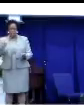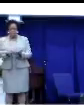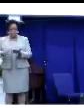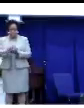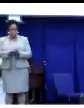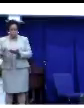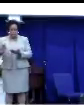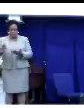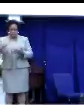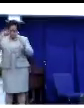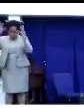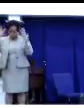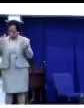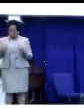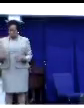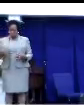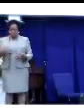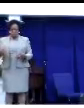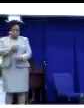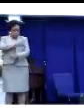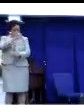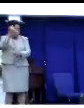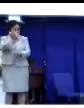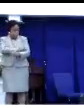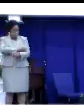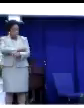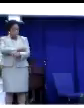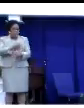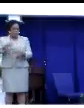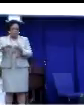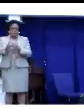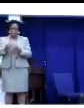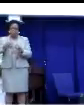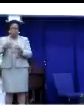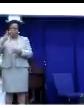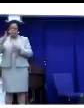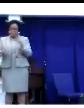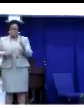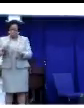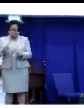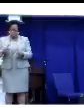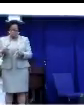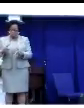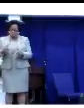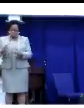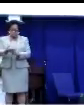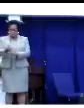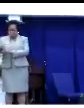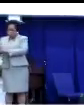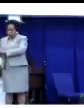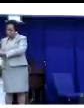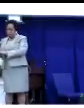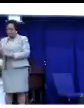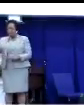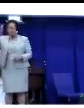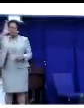Ghost come upon me, I got power, how can people be drawn away